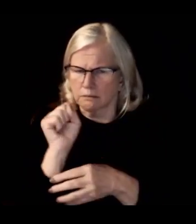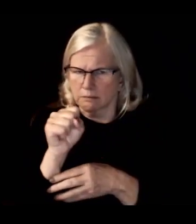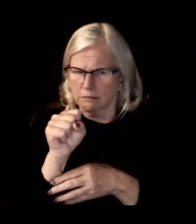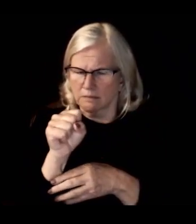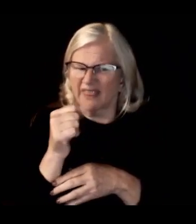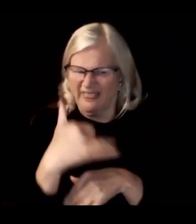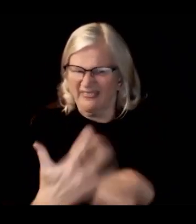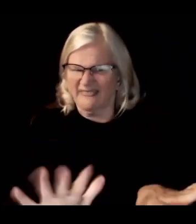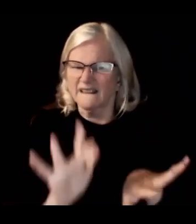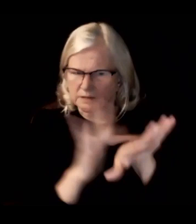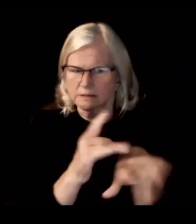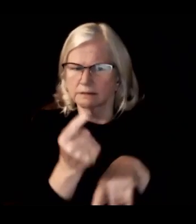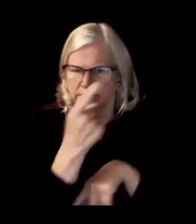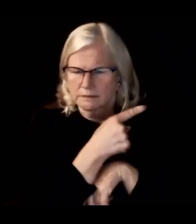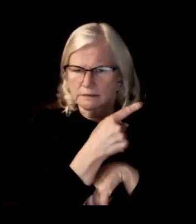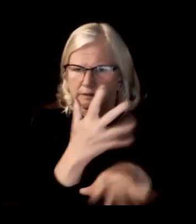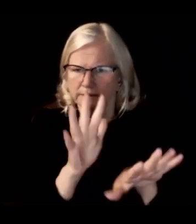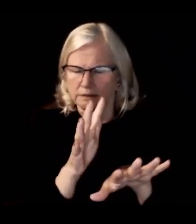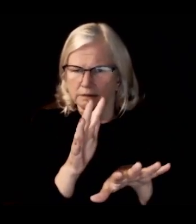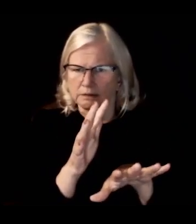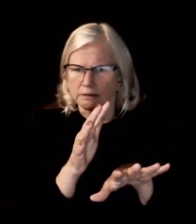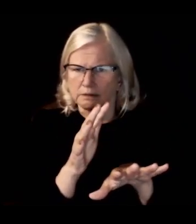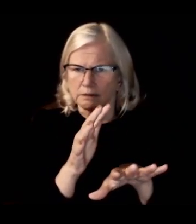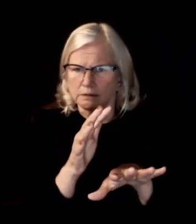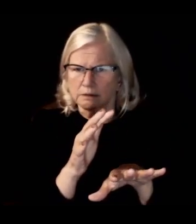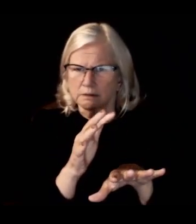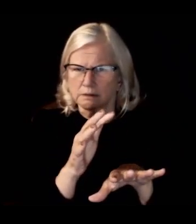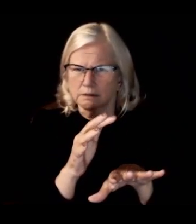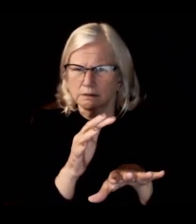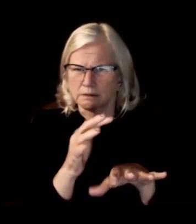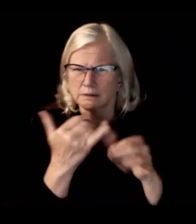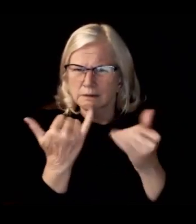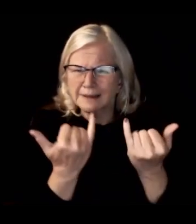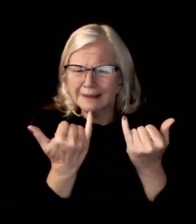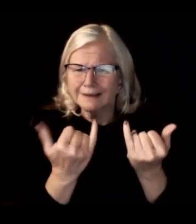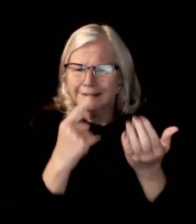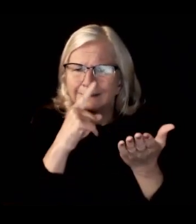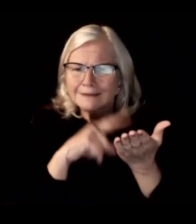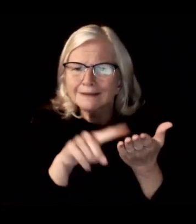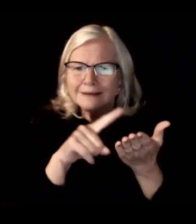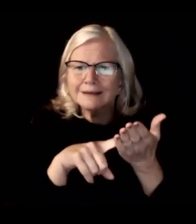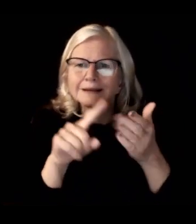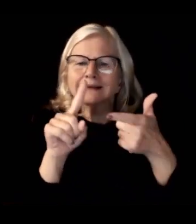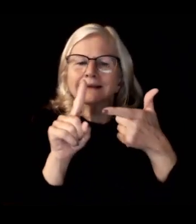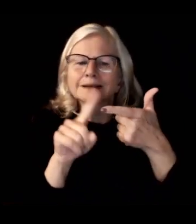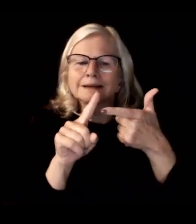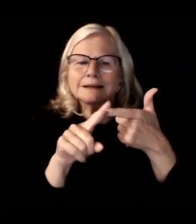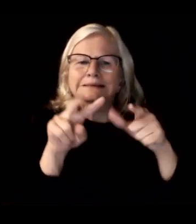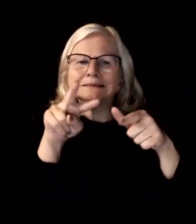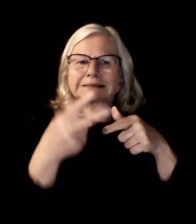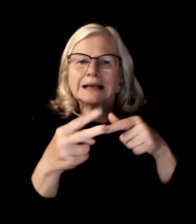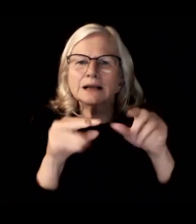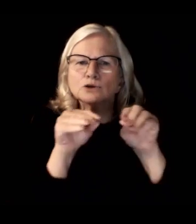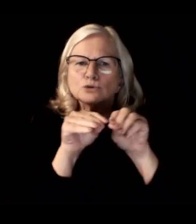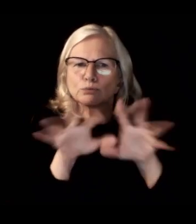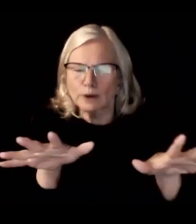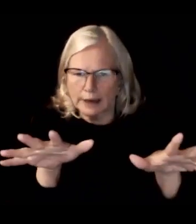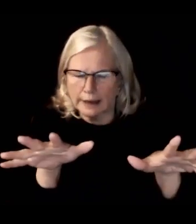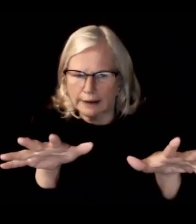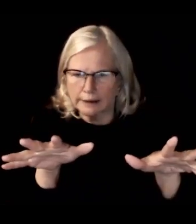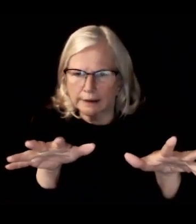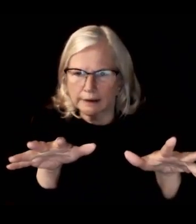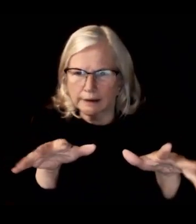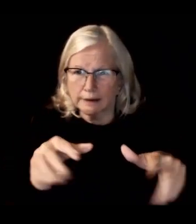at, secondary and tertiary spread. So certainly our experience in Minnesota has